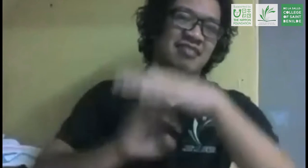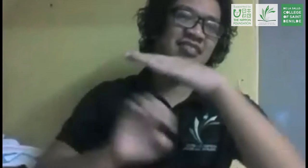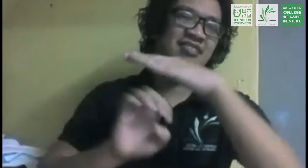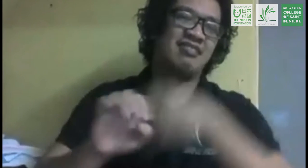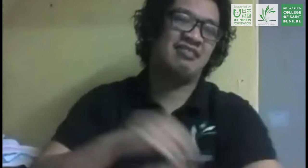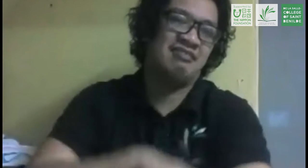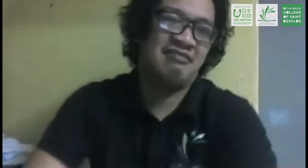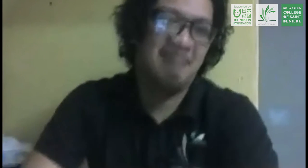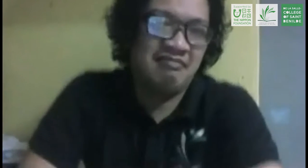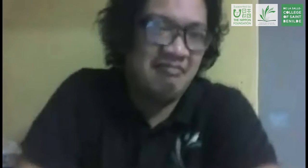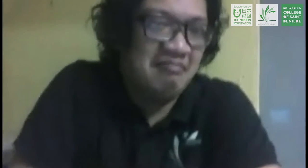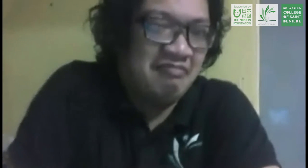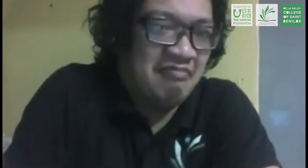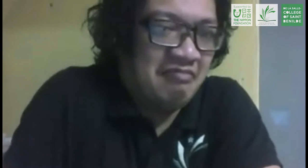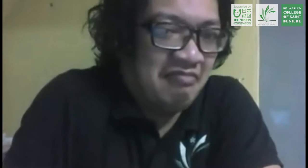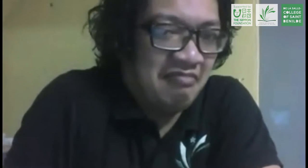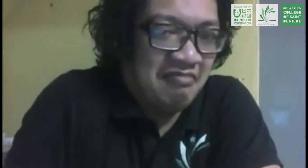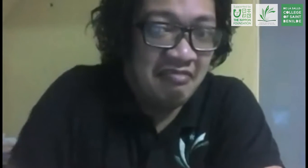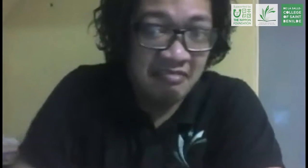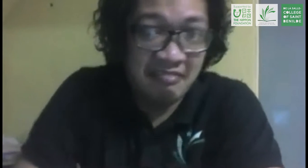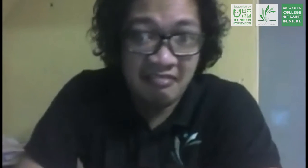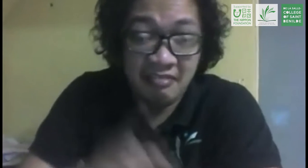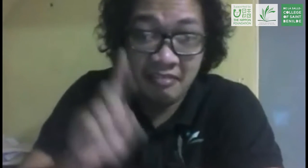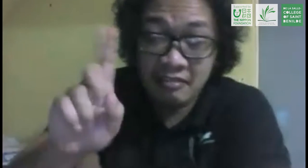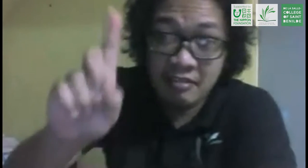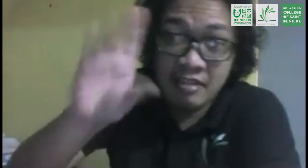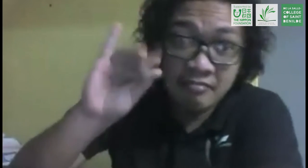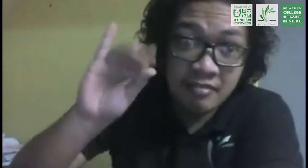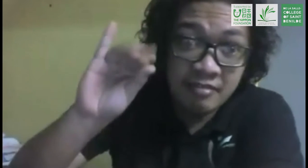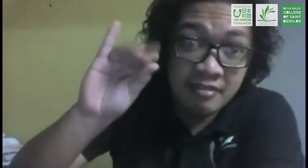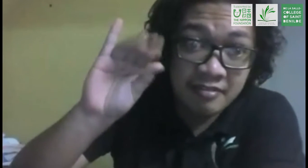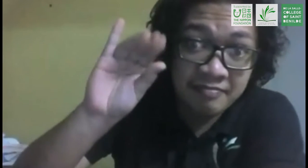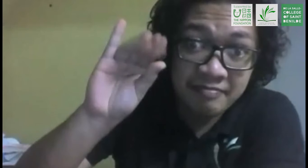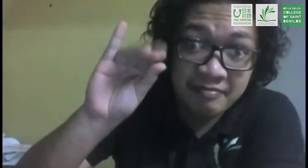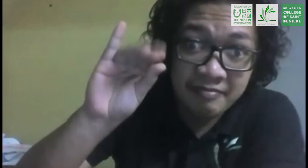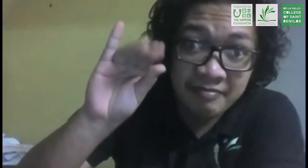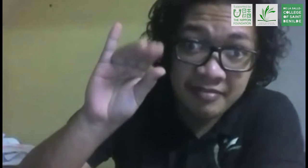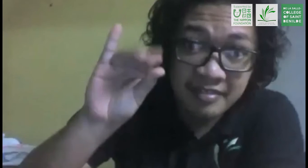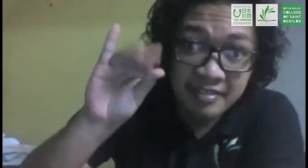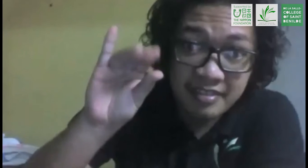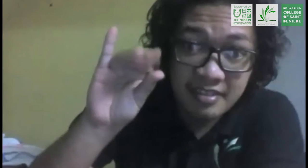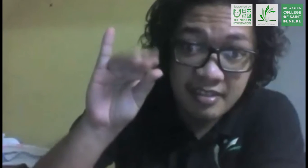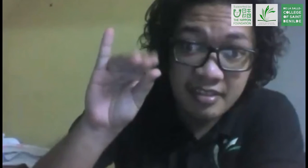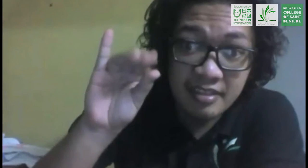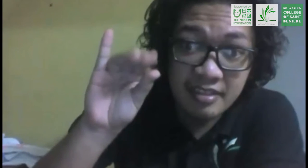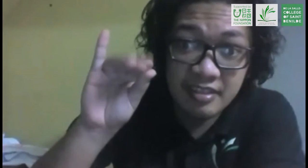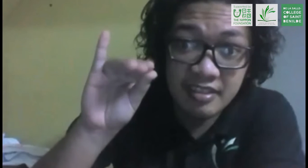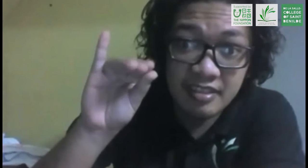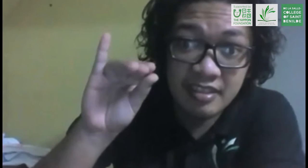less than sign, but again, just in elementary.